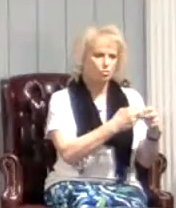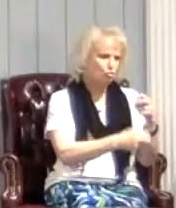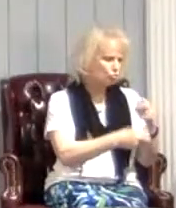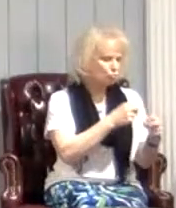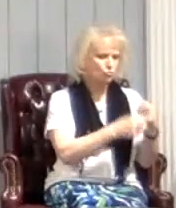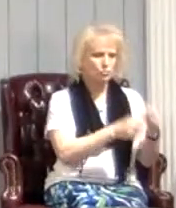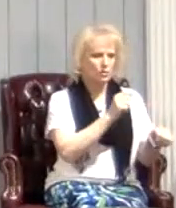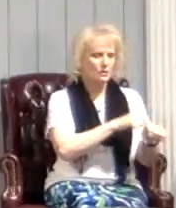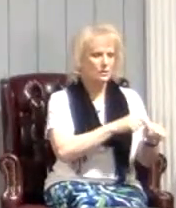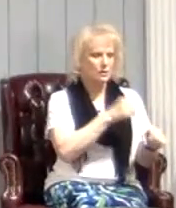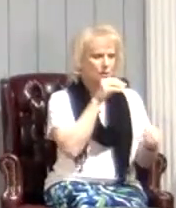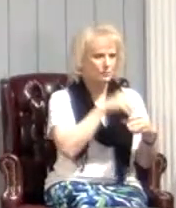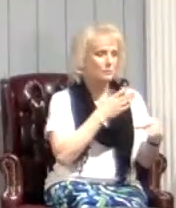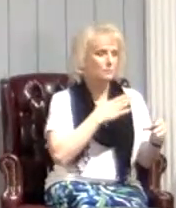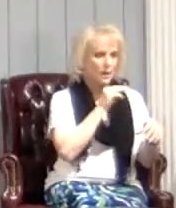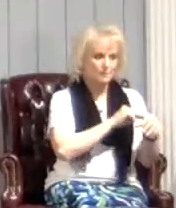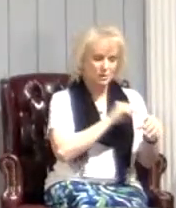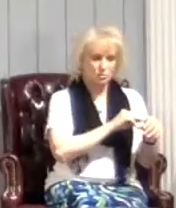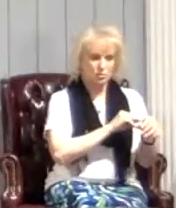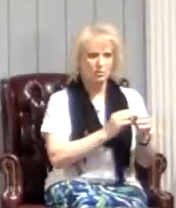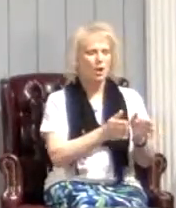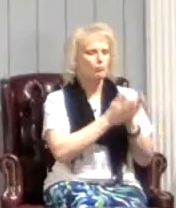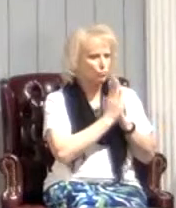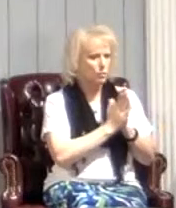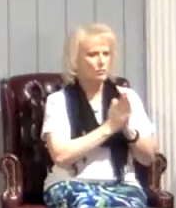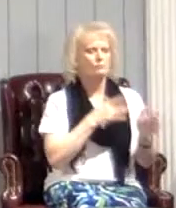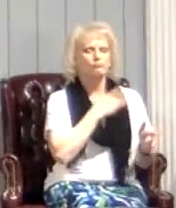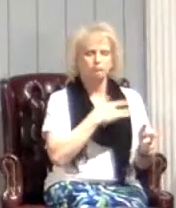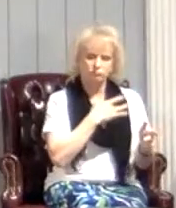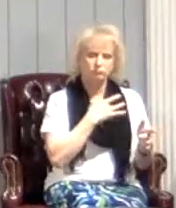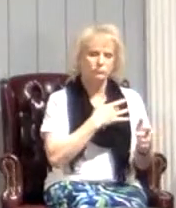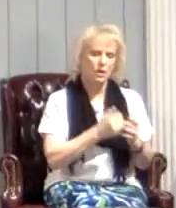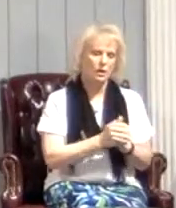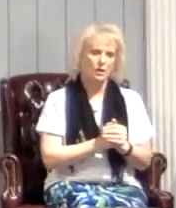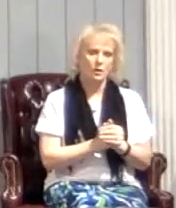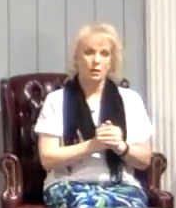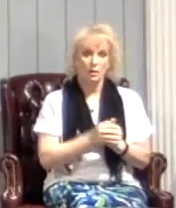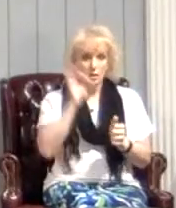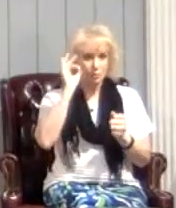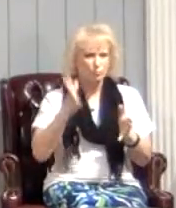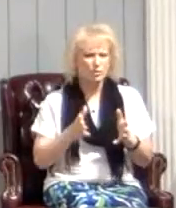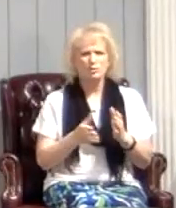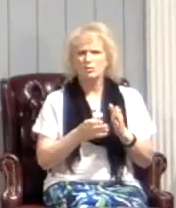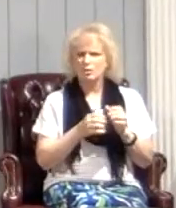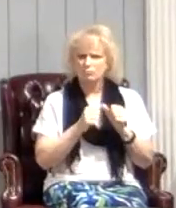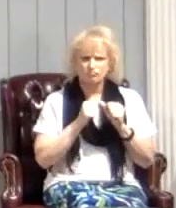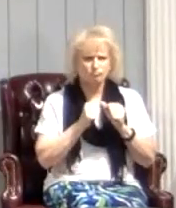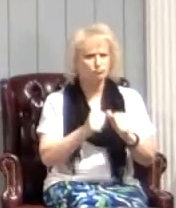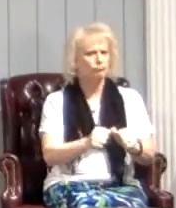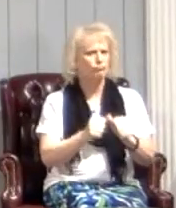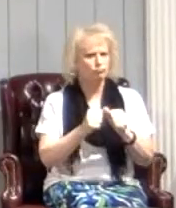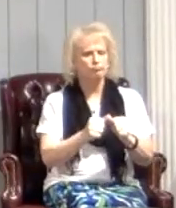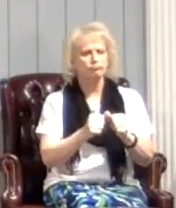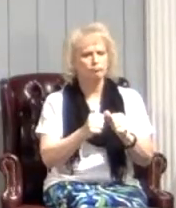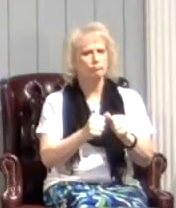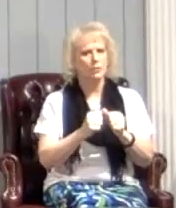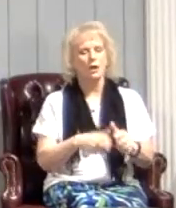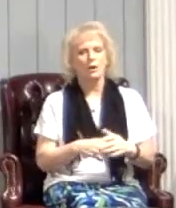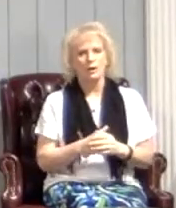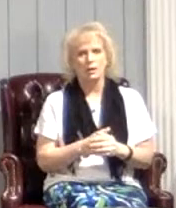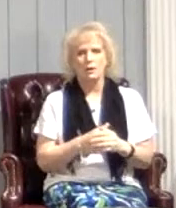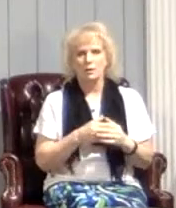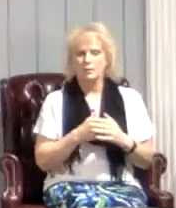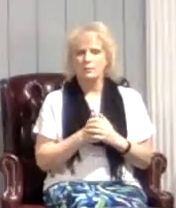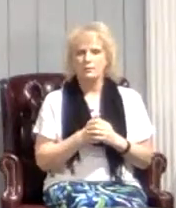are much appreciated." I mean, preachers are going through things right now. Preachers are going through